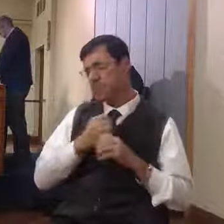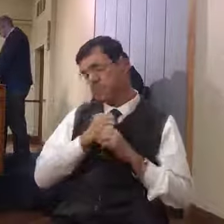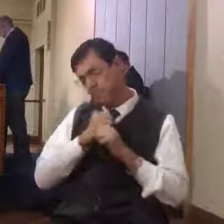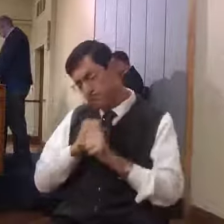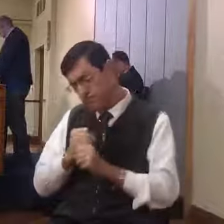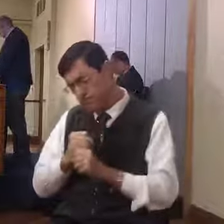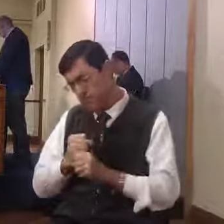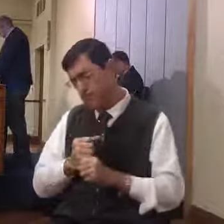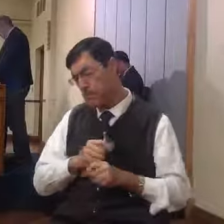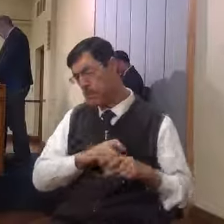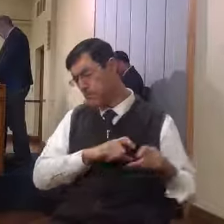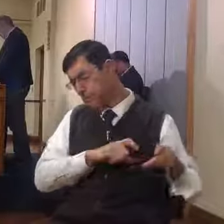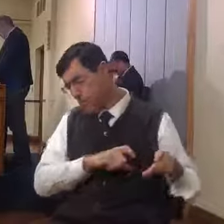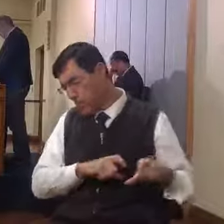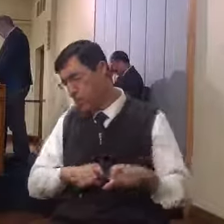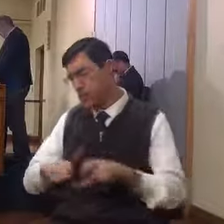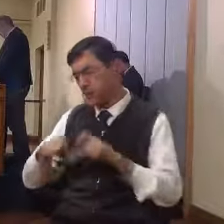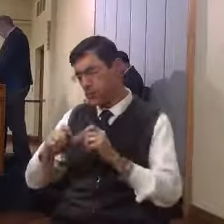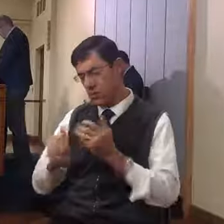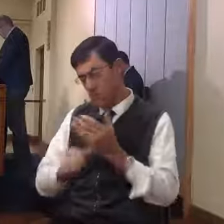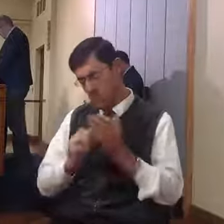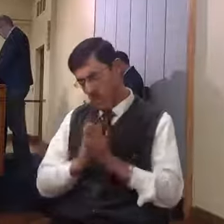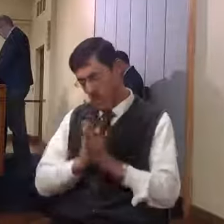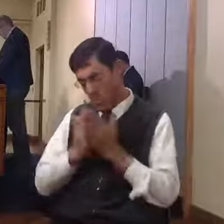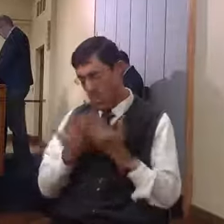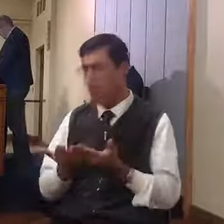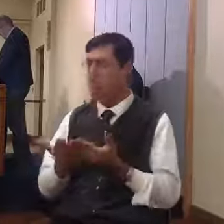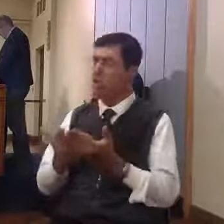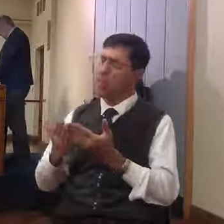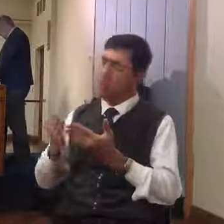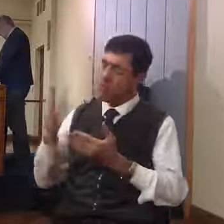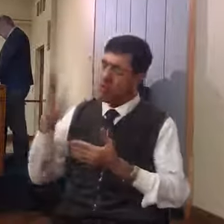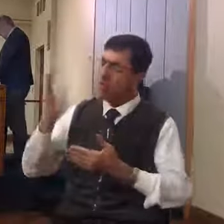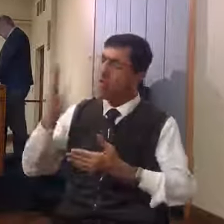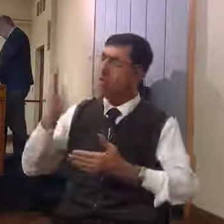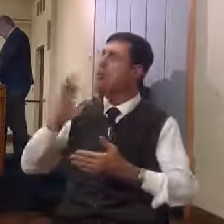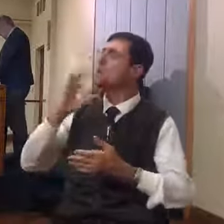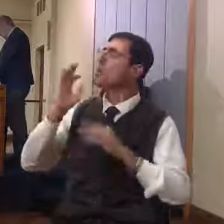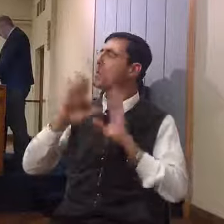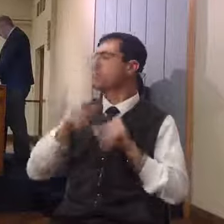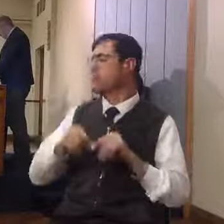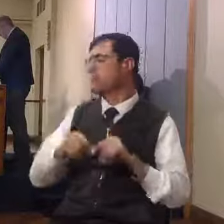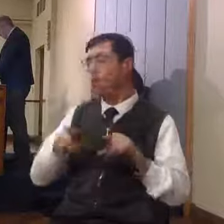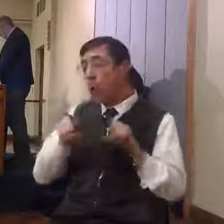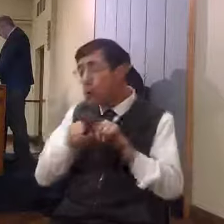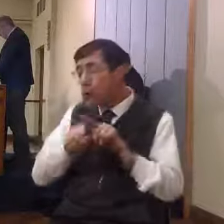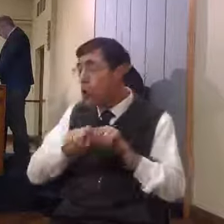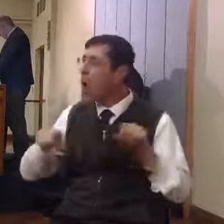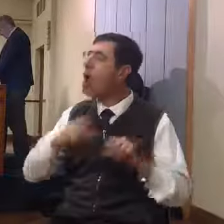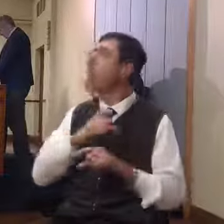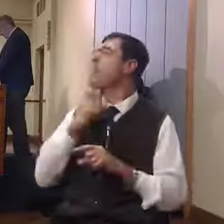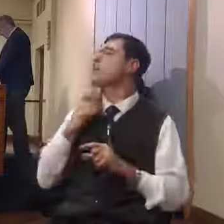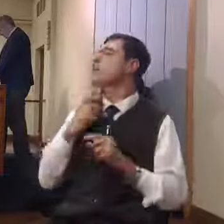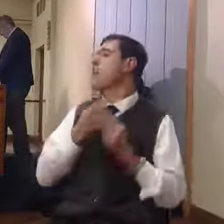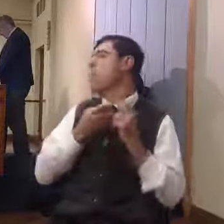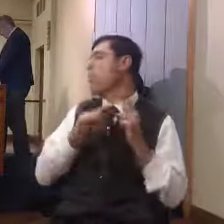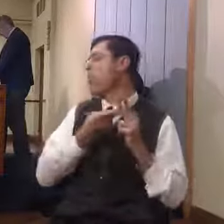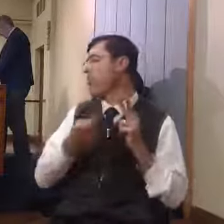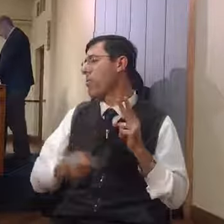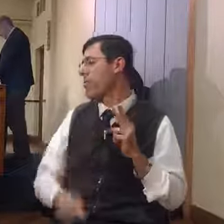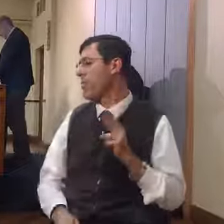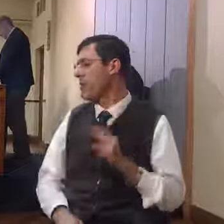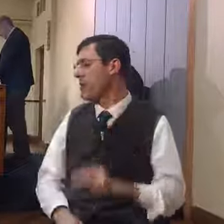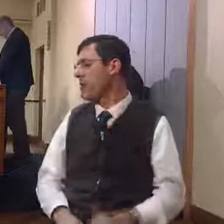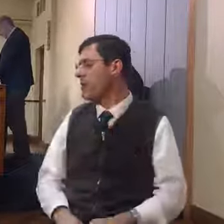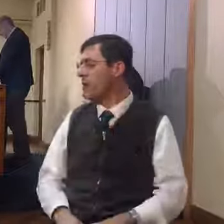the word of God, to feed the flock. We pray that that's blessing and our pastor. And bless that word to our hearts